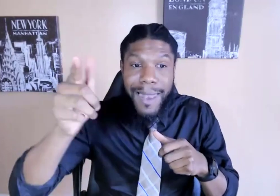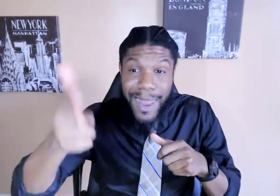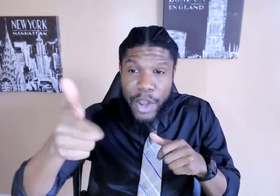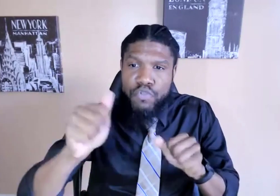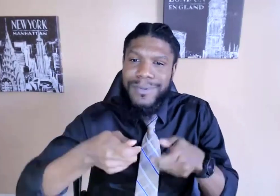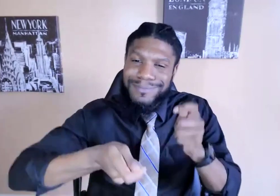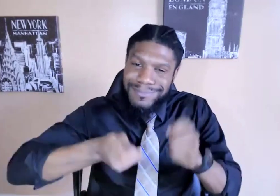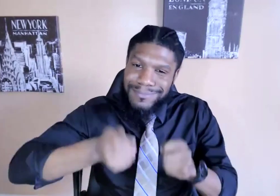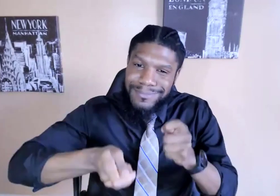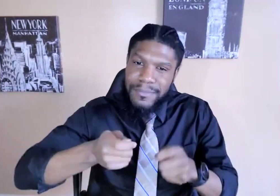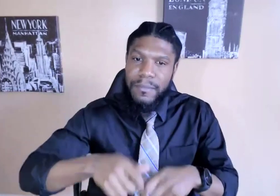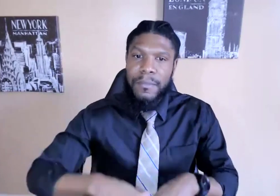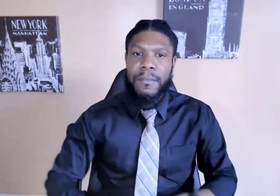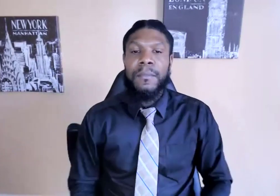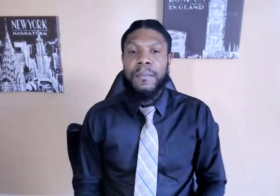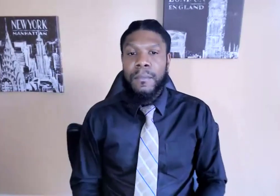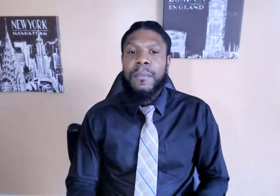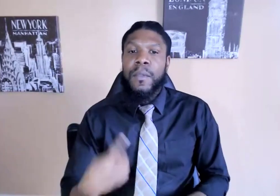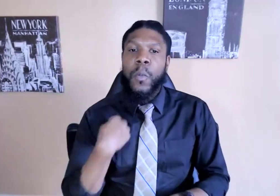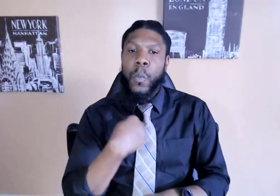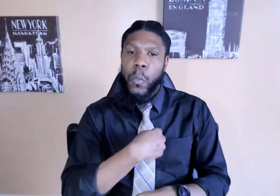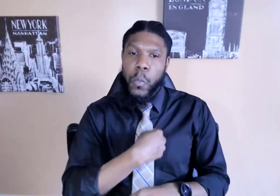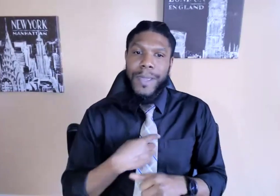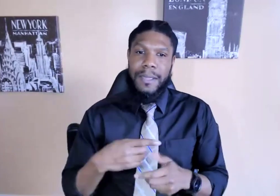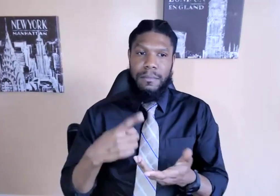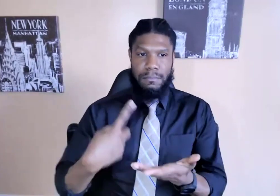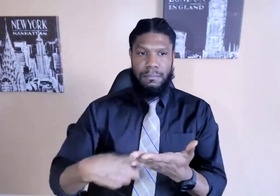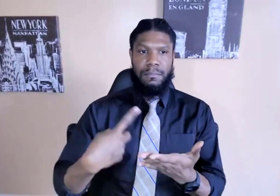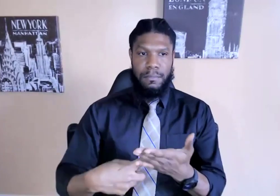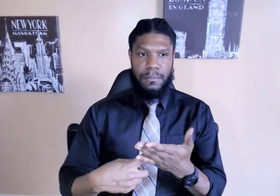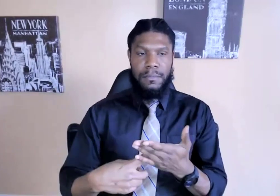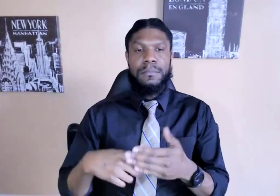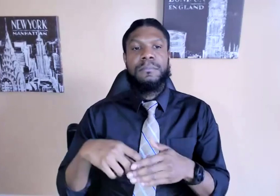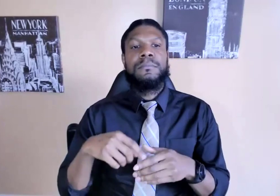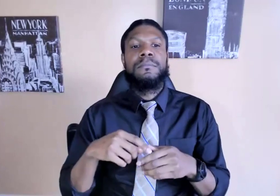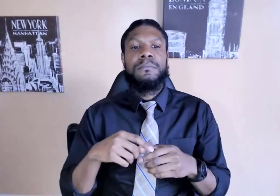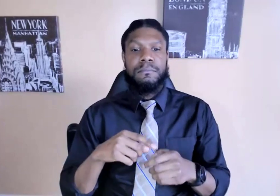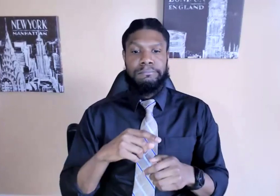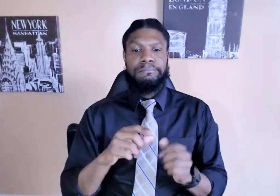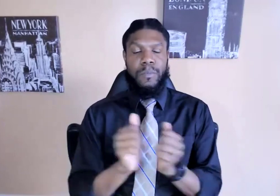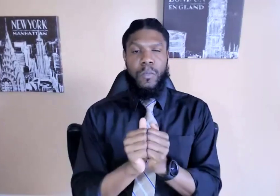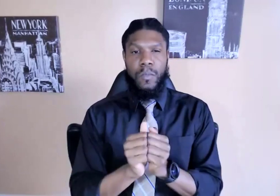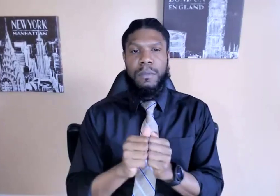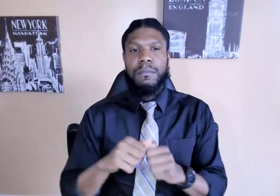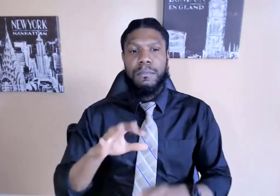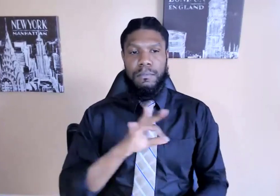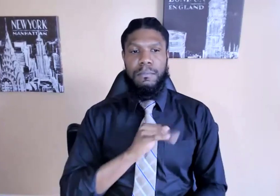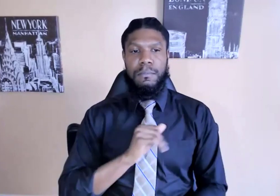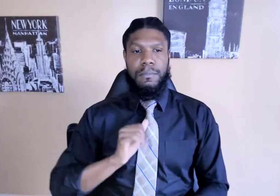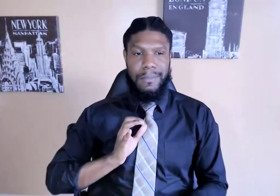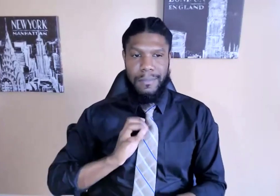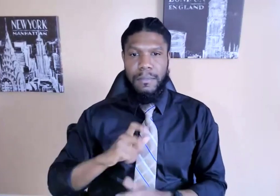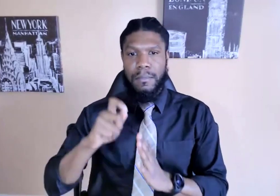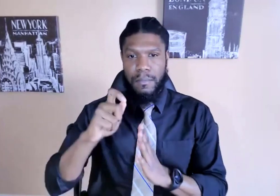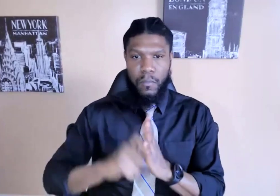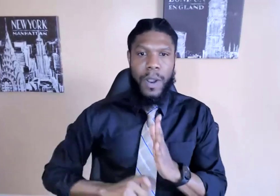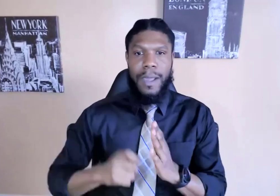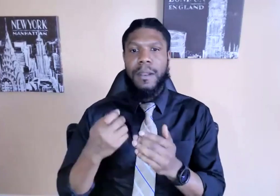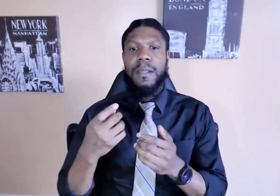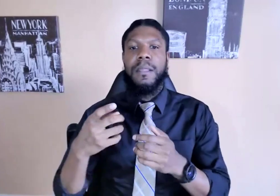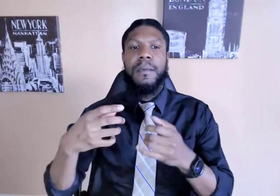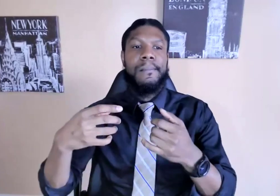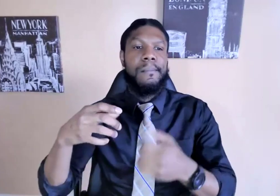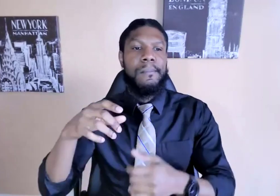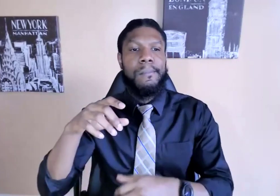faculty members about Gloria Anzaldúa and writing in the borderlands, and what it means to use your